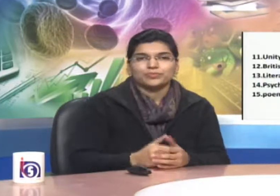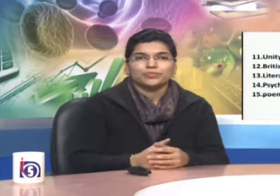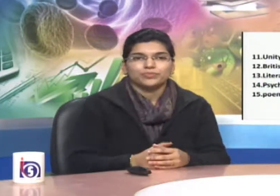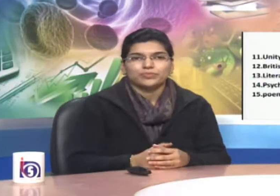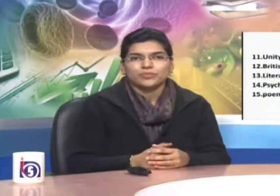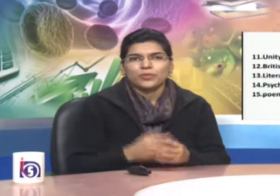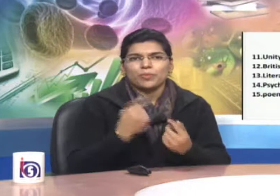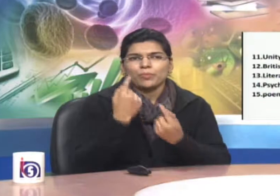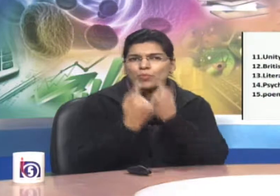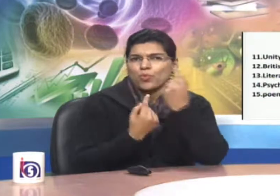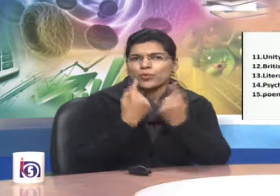14th word is